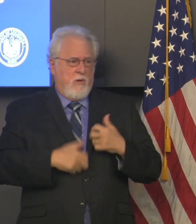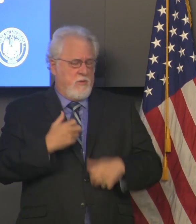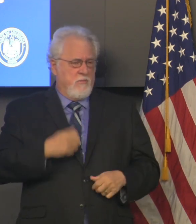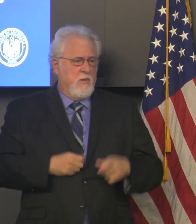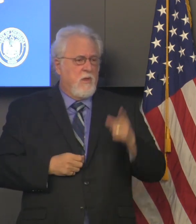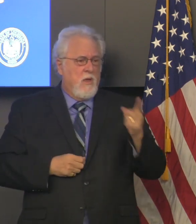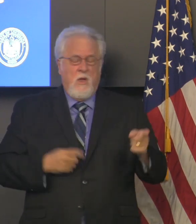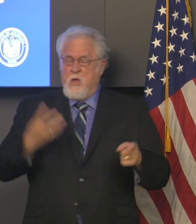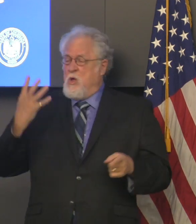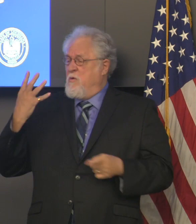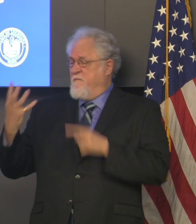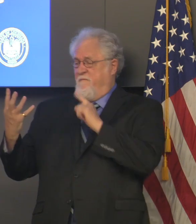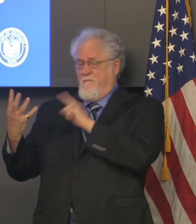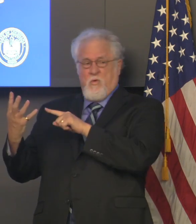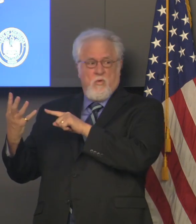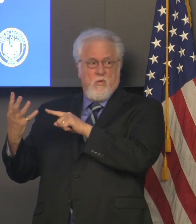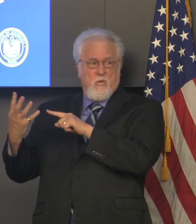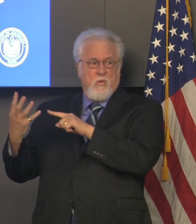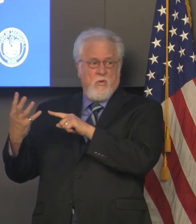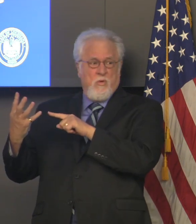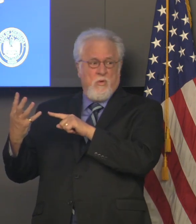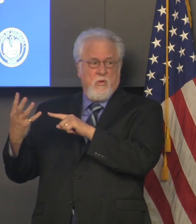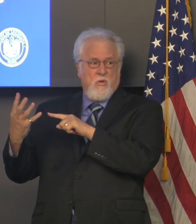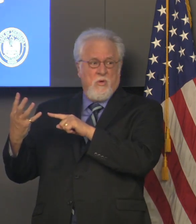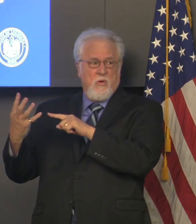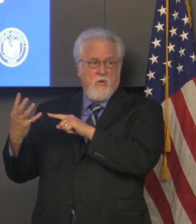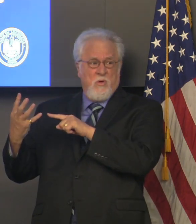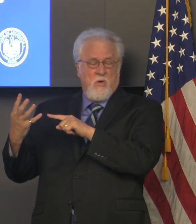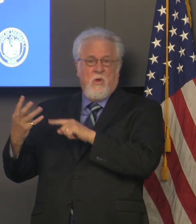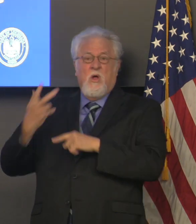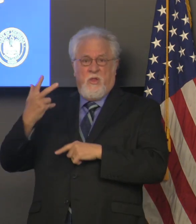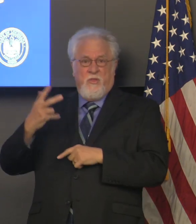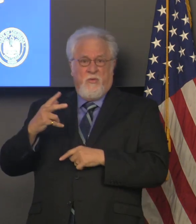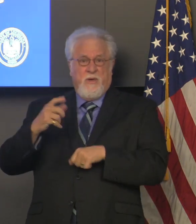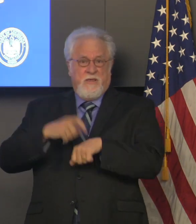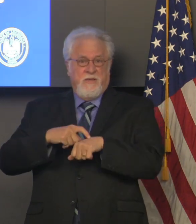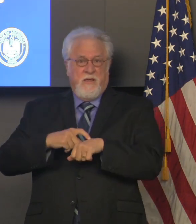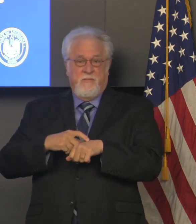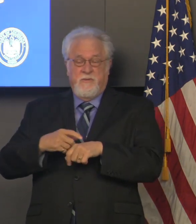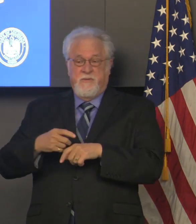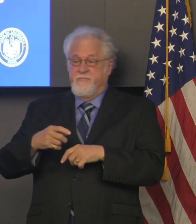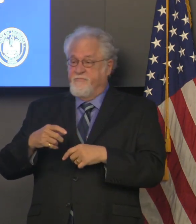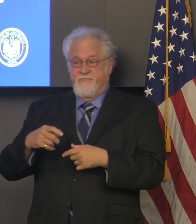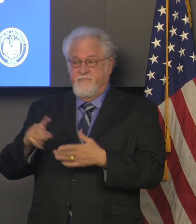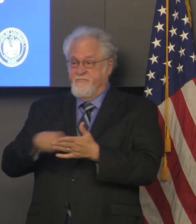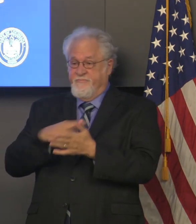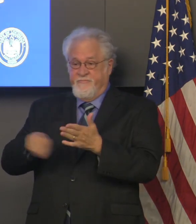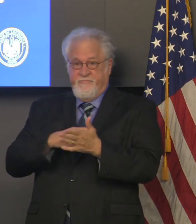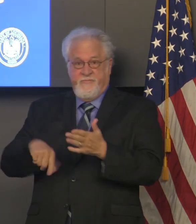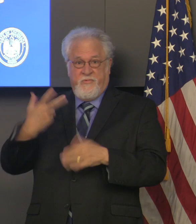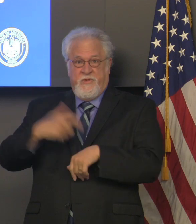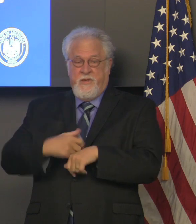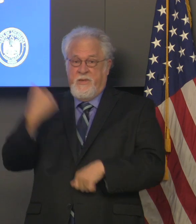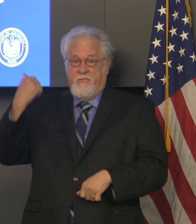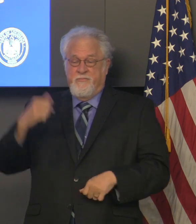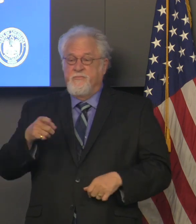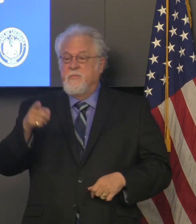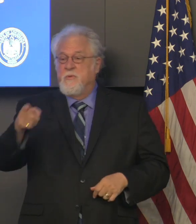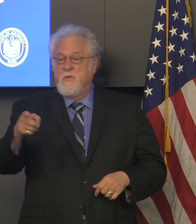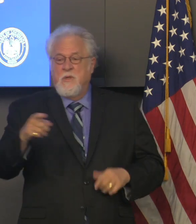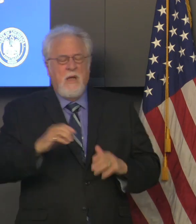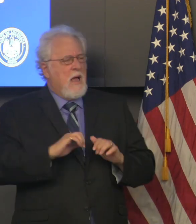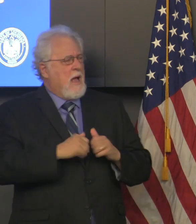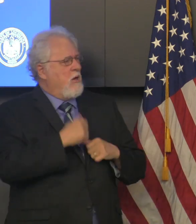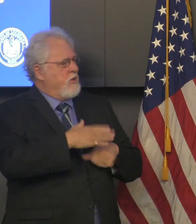the 4 ones you closed, were they all 3-strike businesses? Correct. How were you